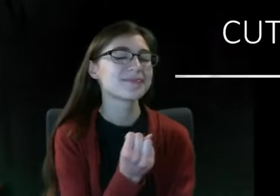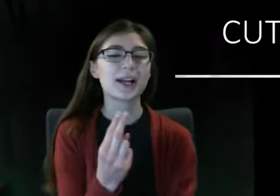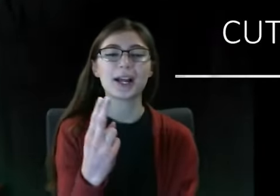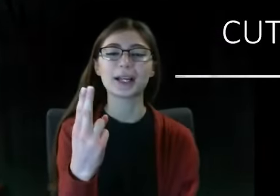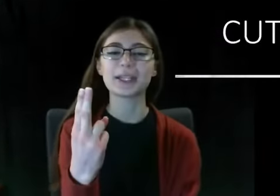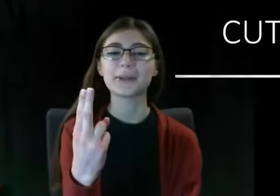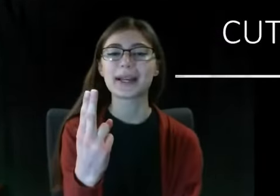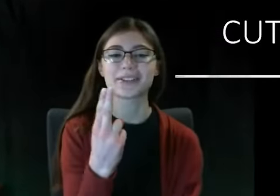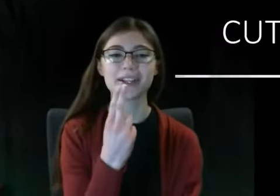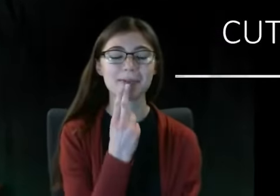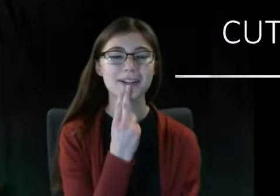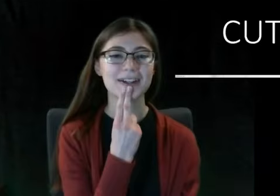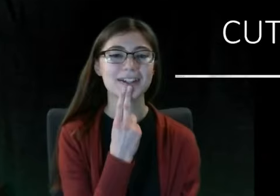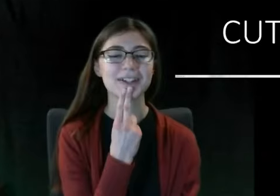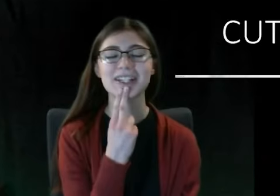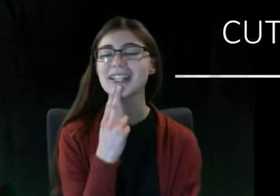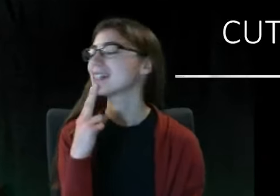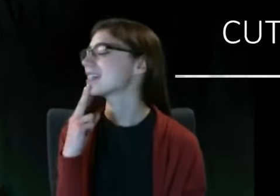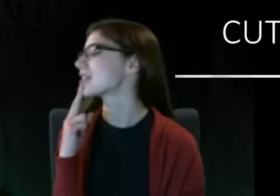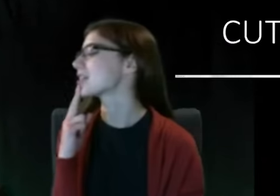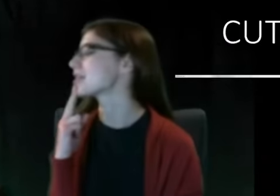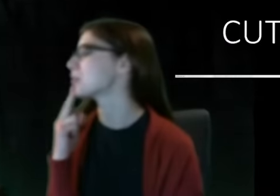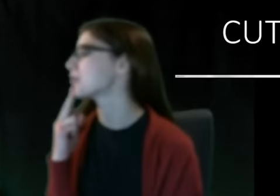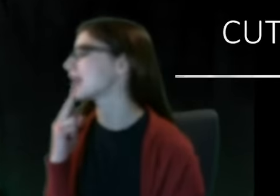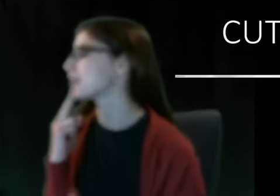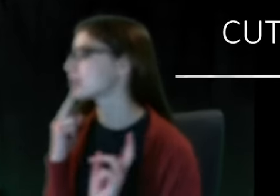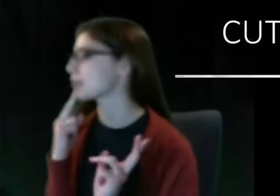A U hand shape on your chin is just going to move down twice.